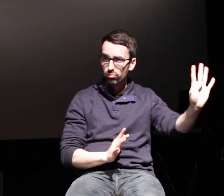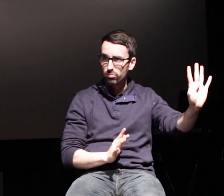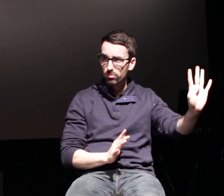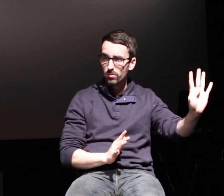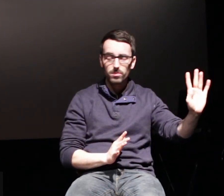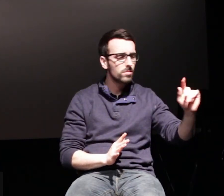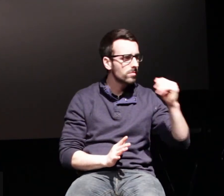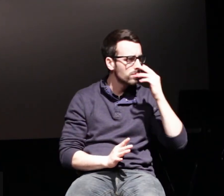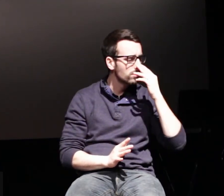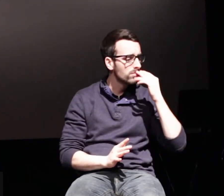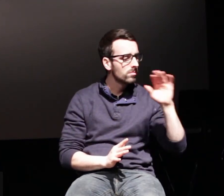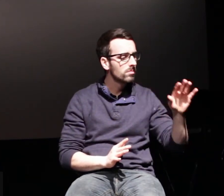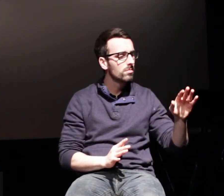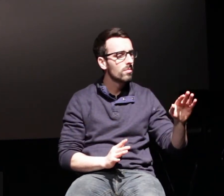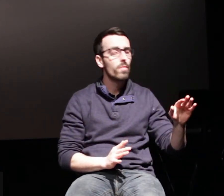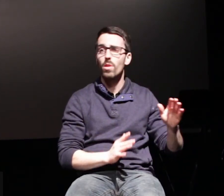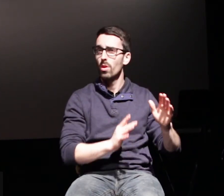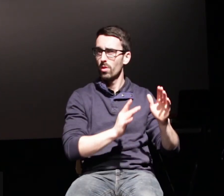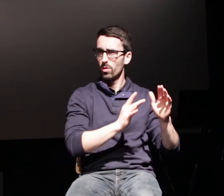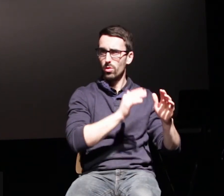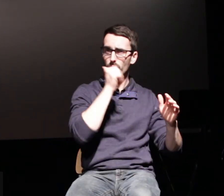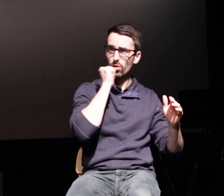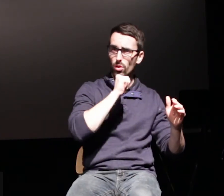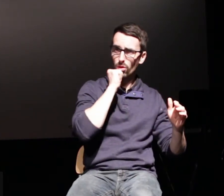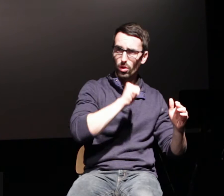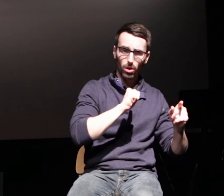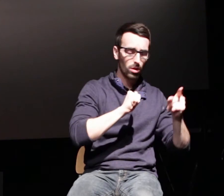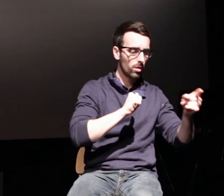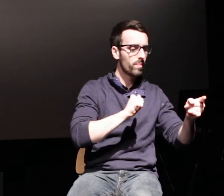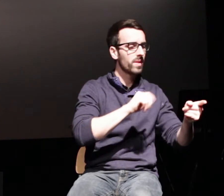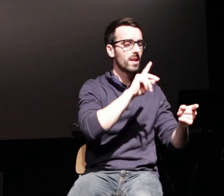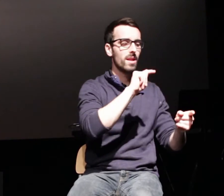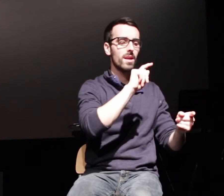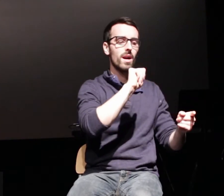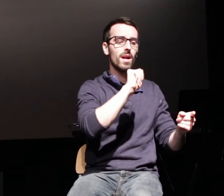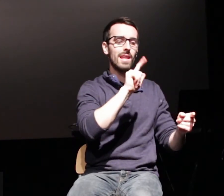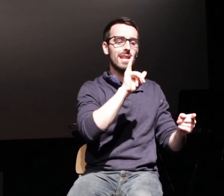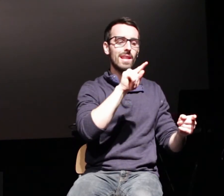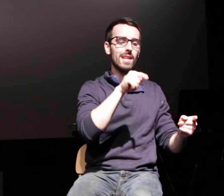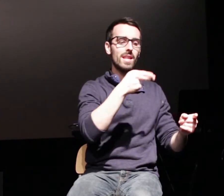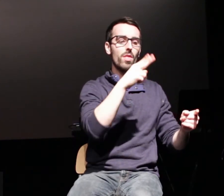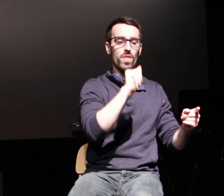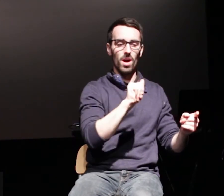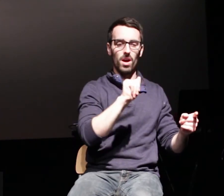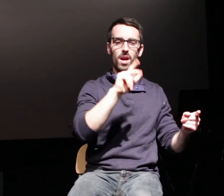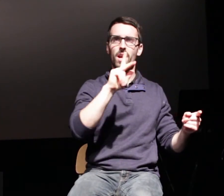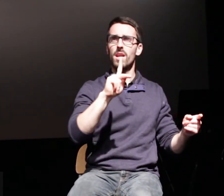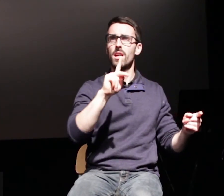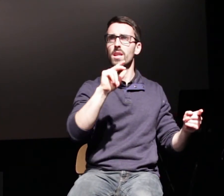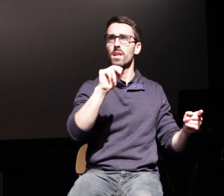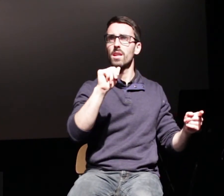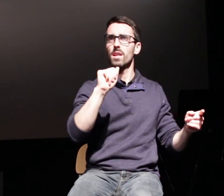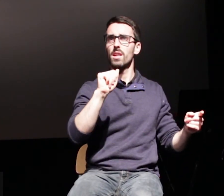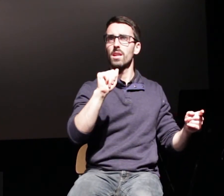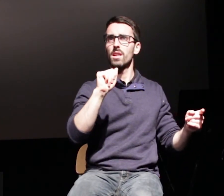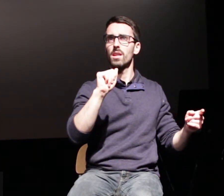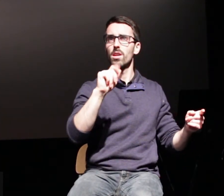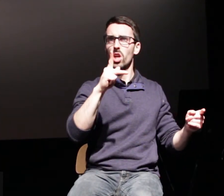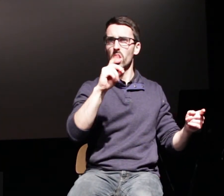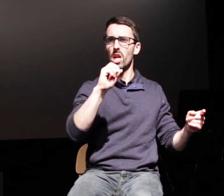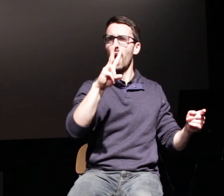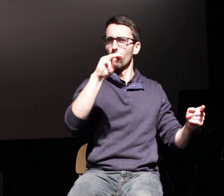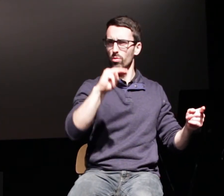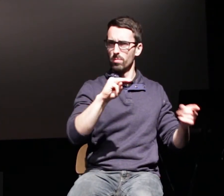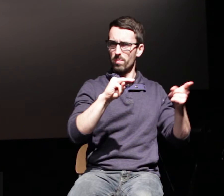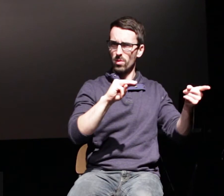said to her, Talitha Koum, which means, little girl, get up. And the girl, who was 12 years